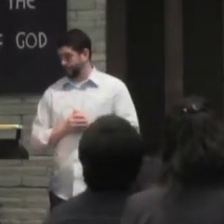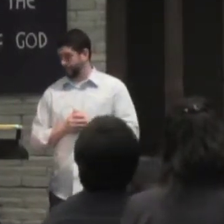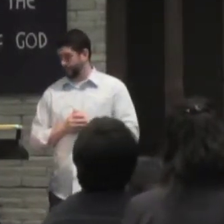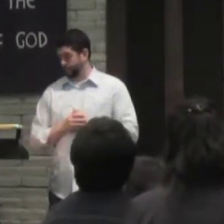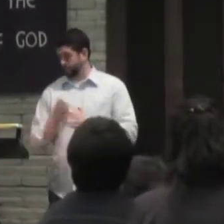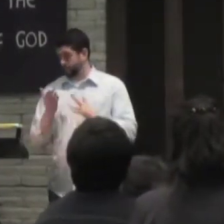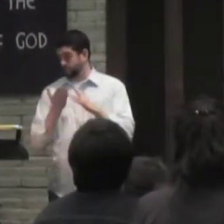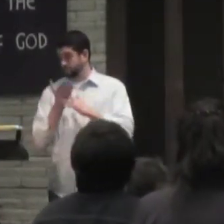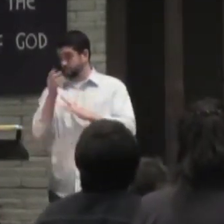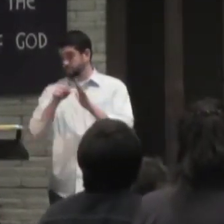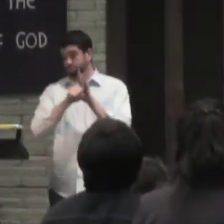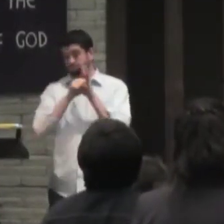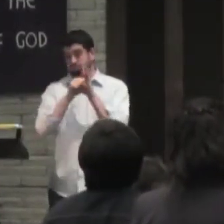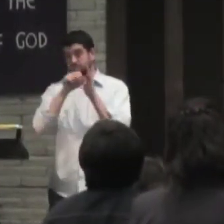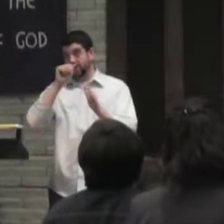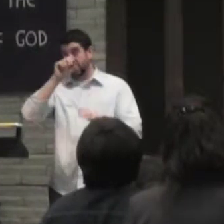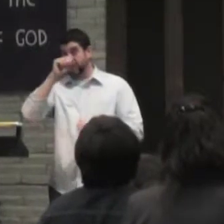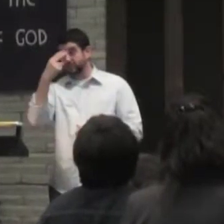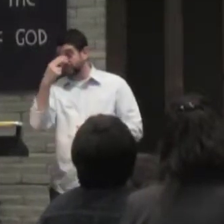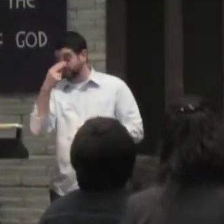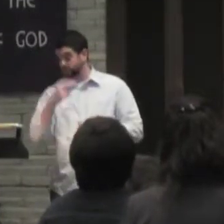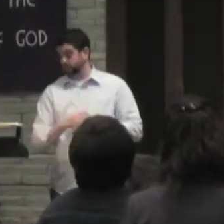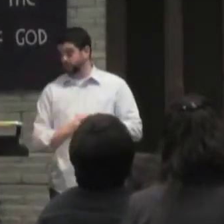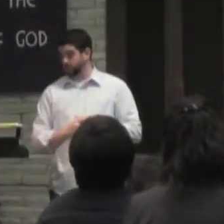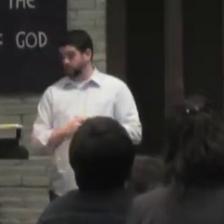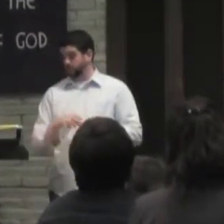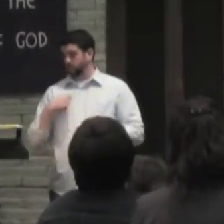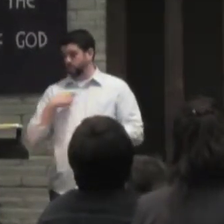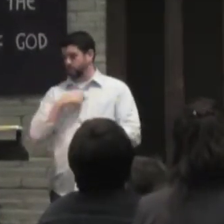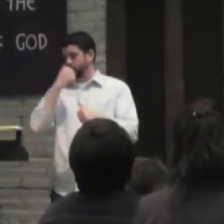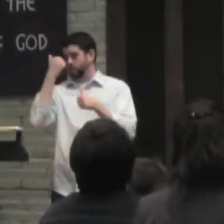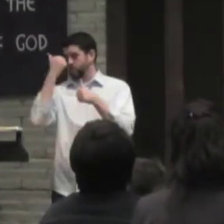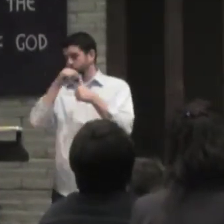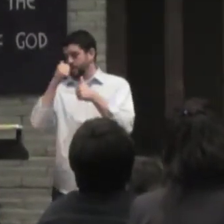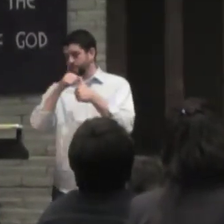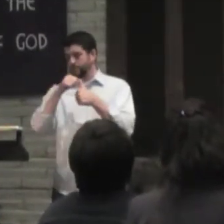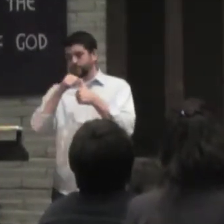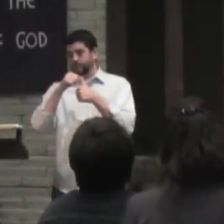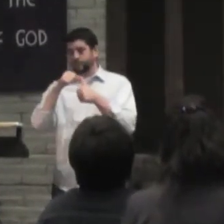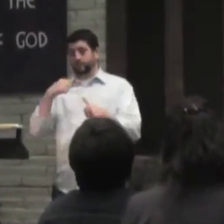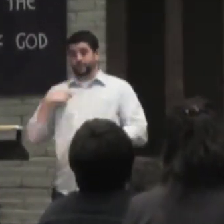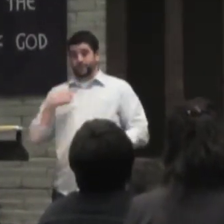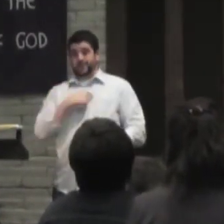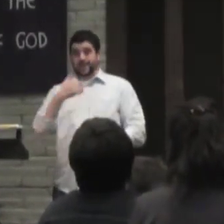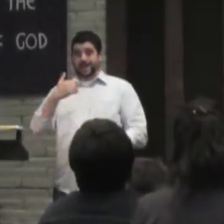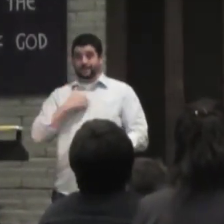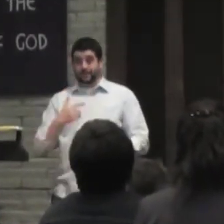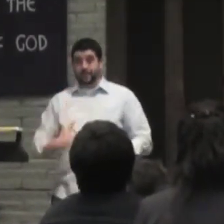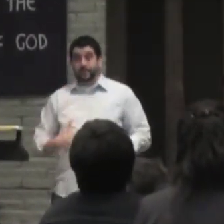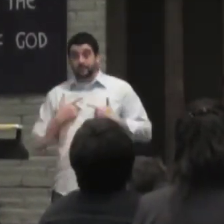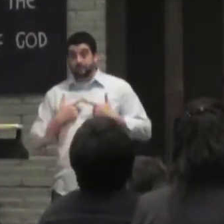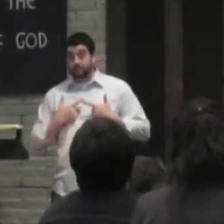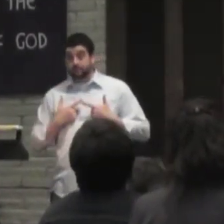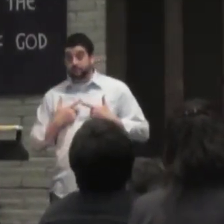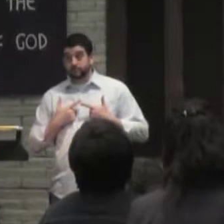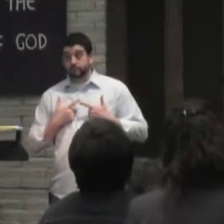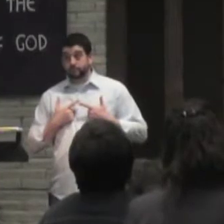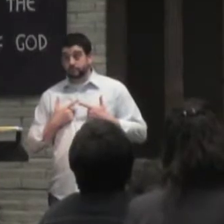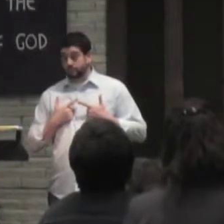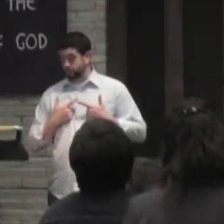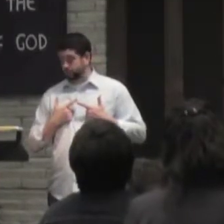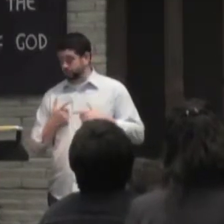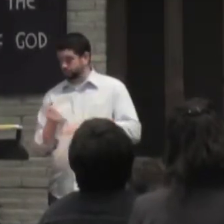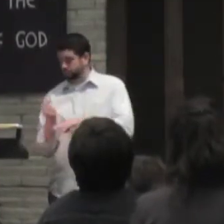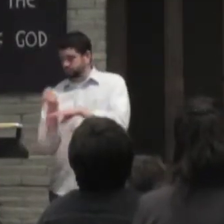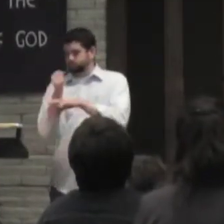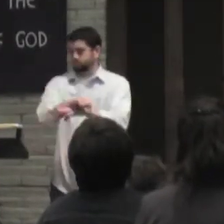Through the symbol of ashes, we remember that we have a life that